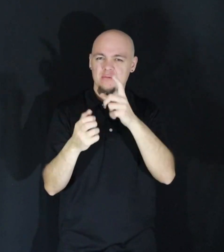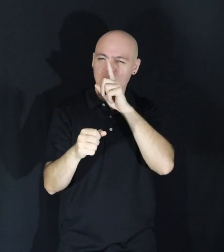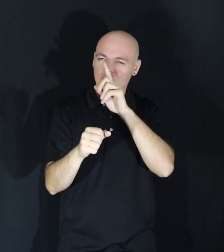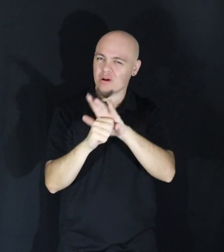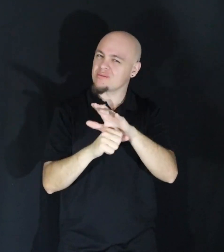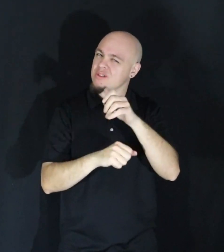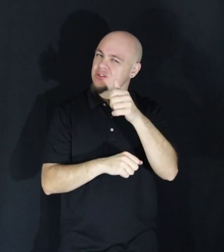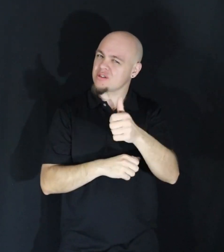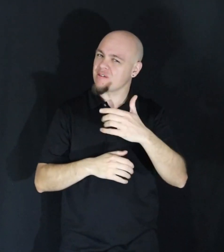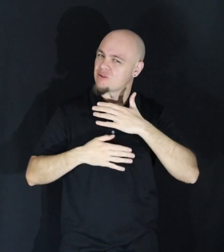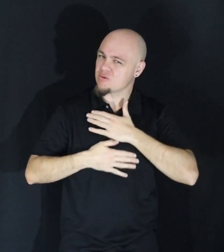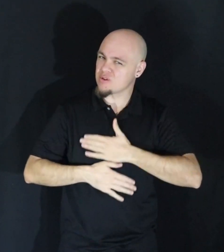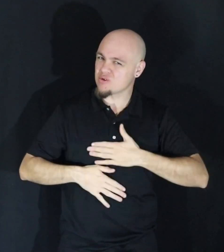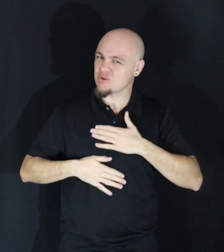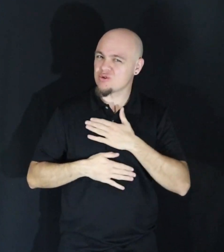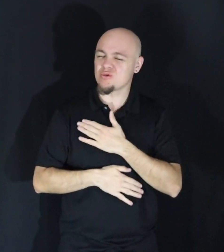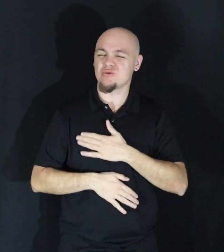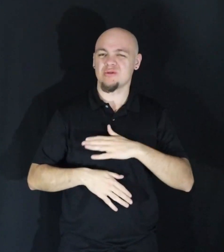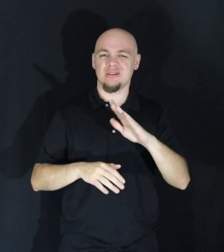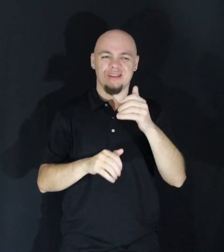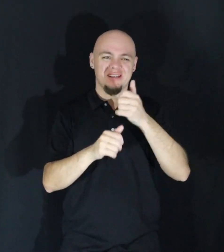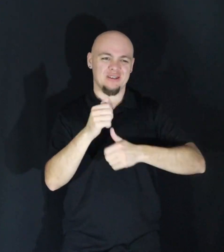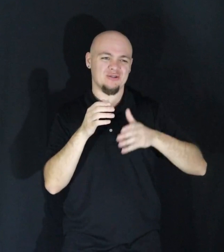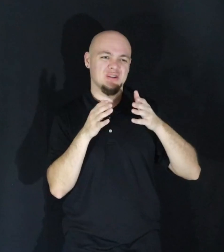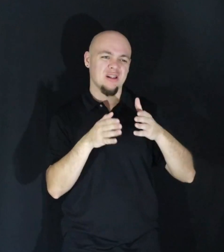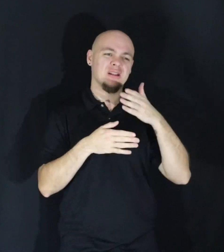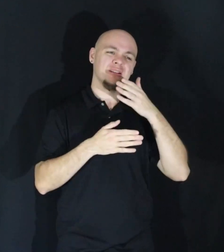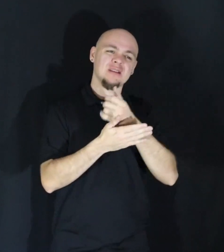it. Treat each single alley like it's sacred, and